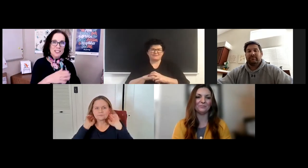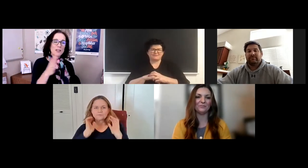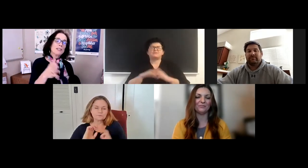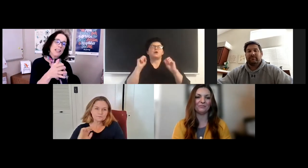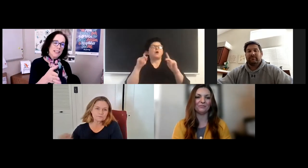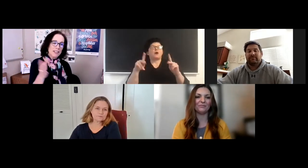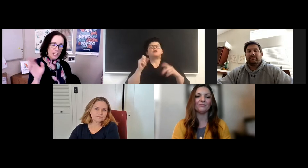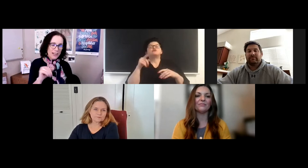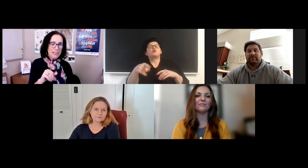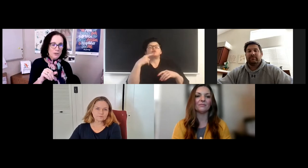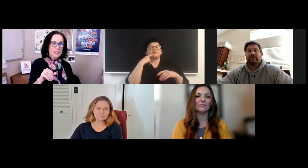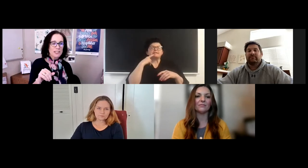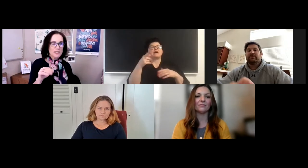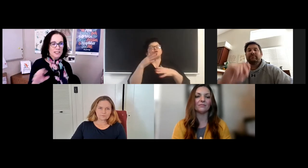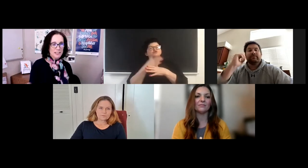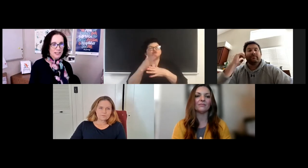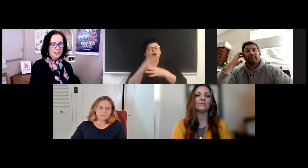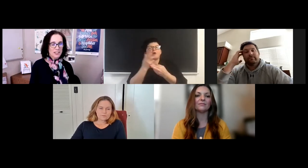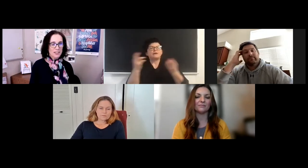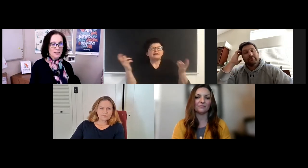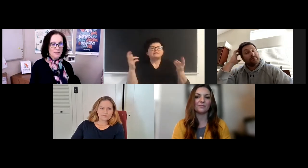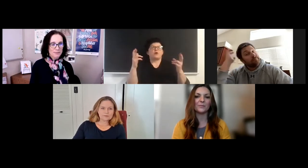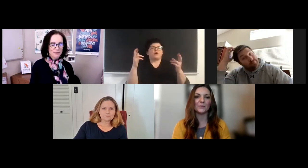Okay, so you were saying, you know, sharing resources and such.